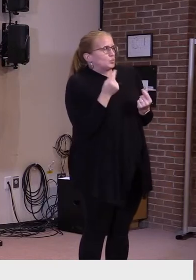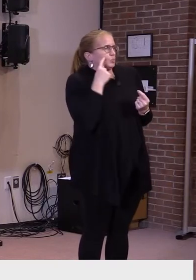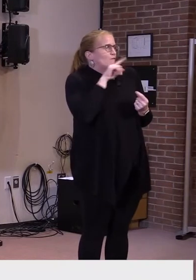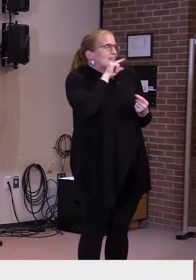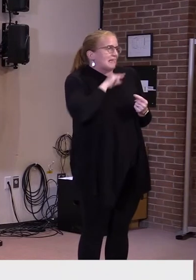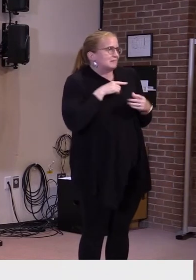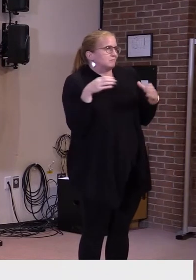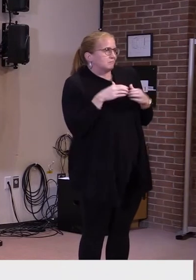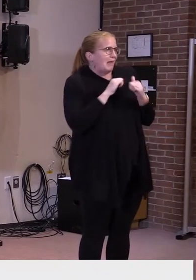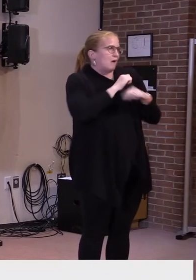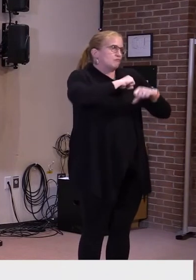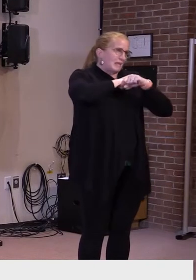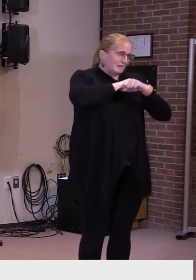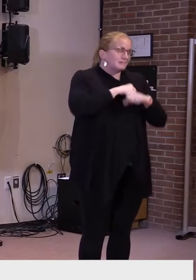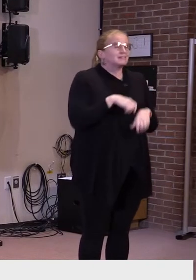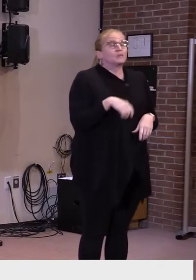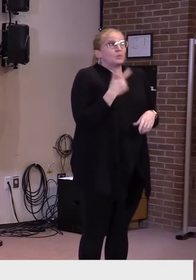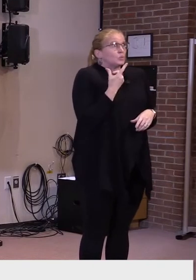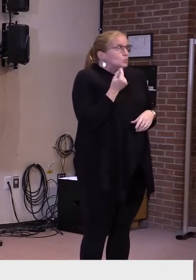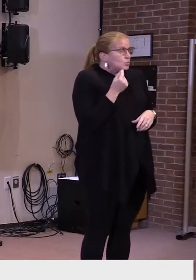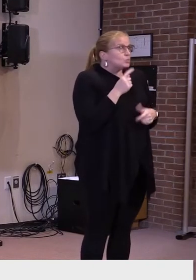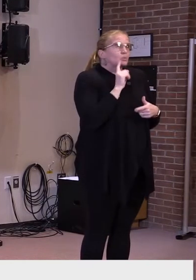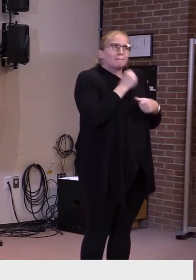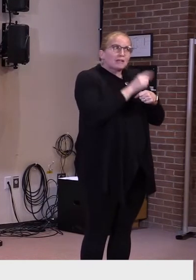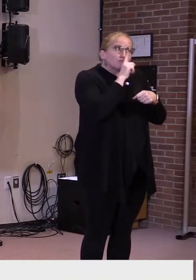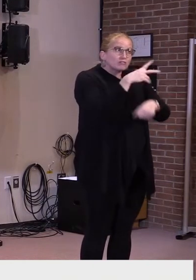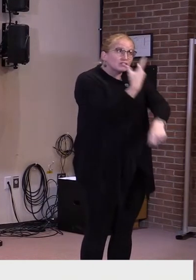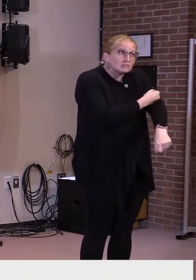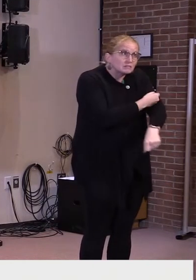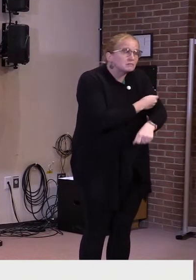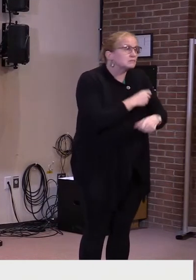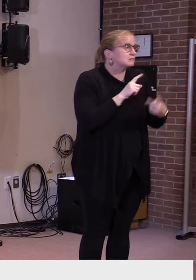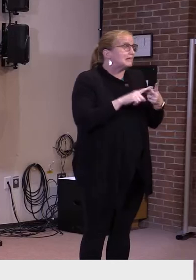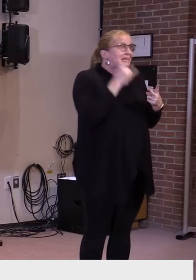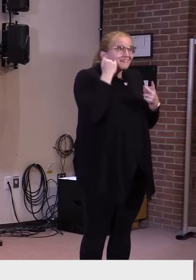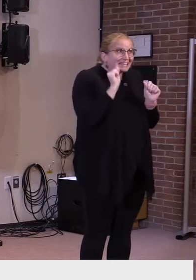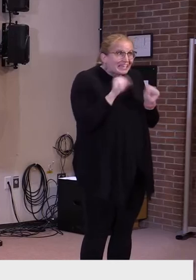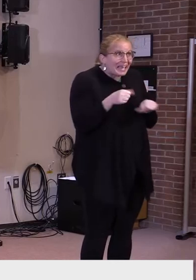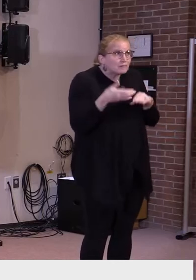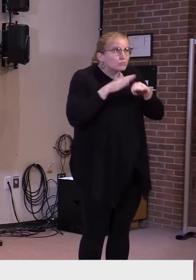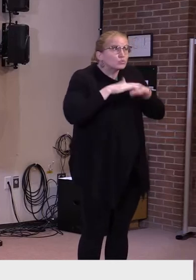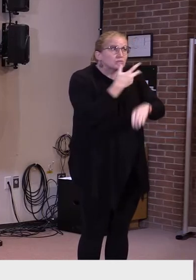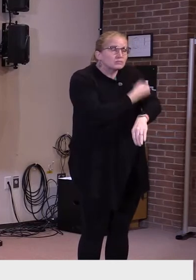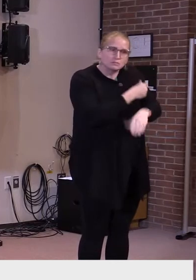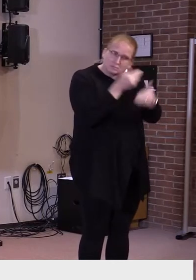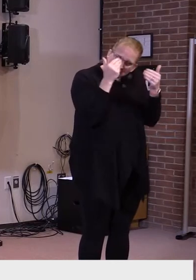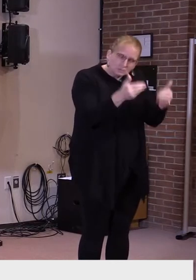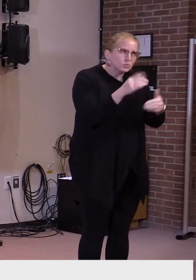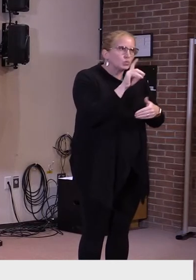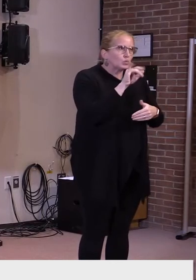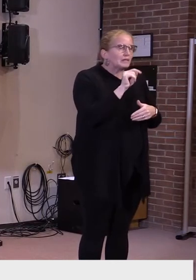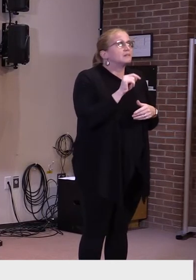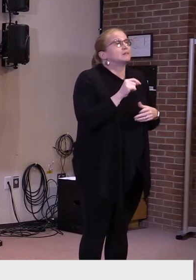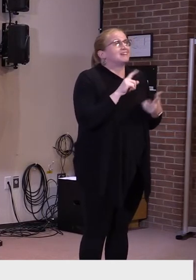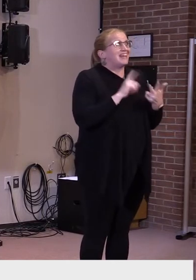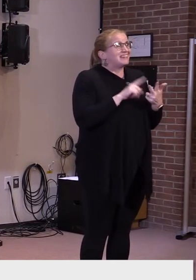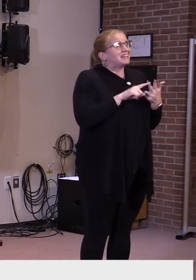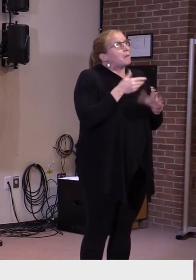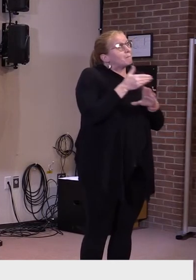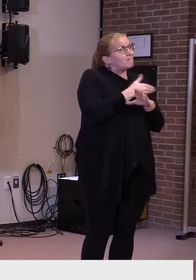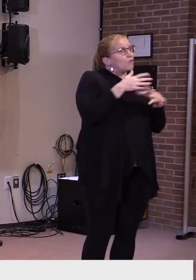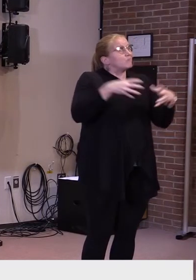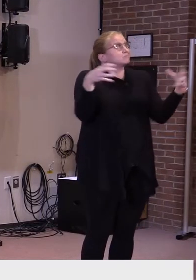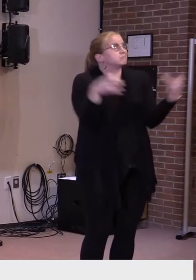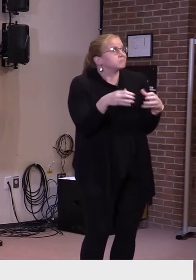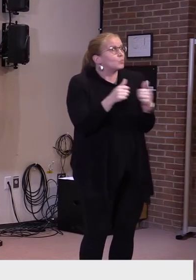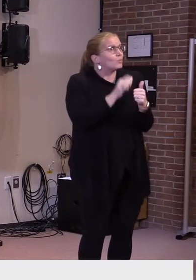these include: make sure you're vaccinated, get your booster if eligible, and plan to get tested before Thanksgiving if you